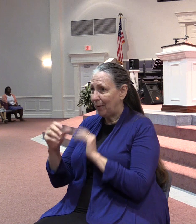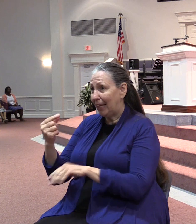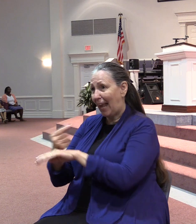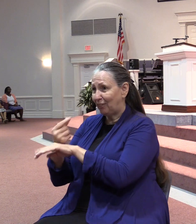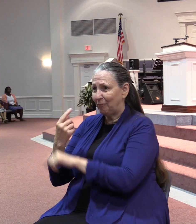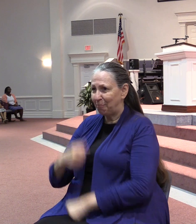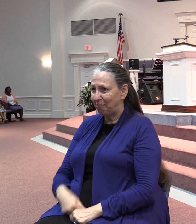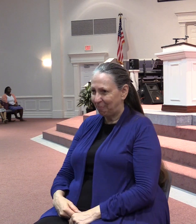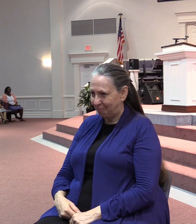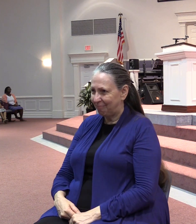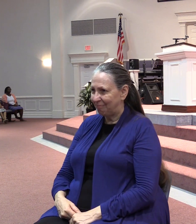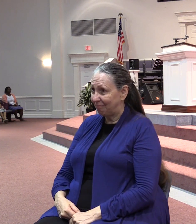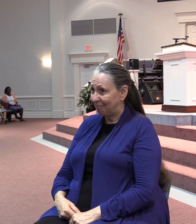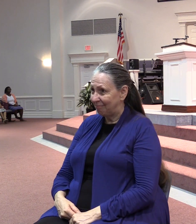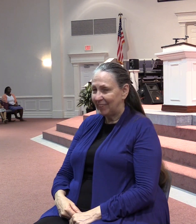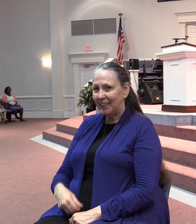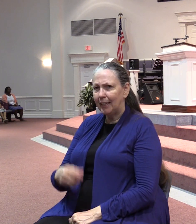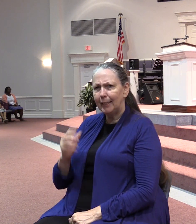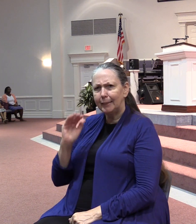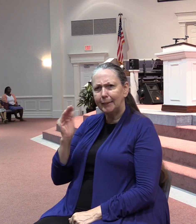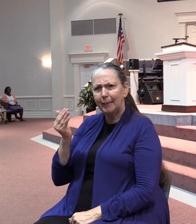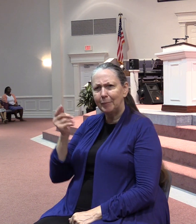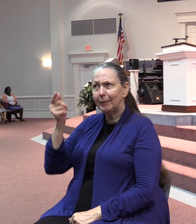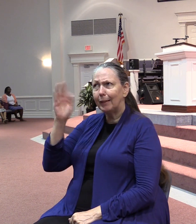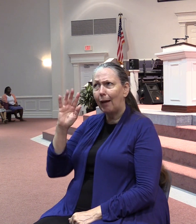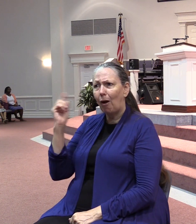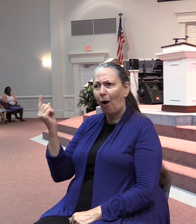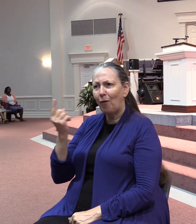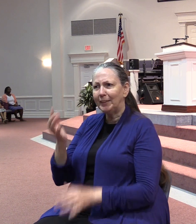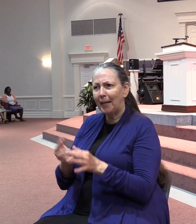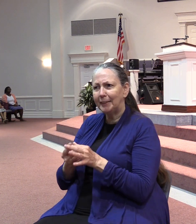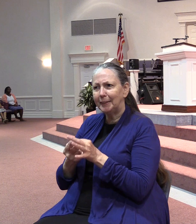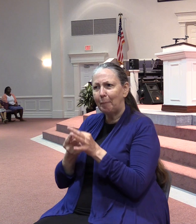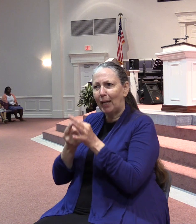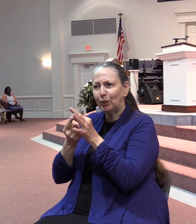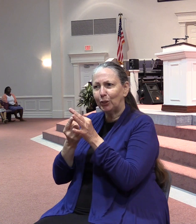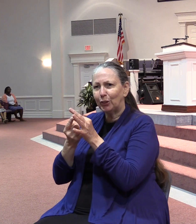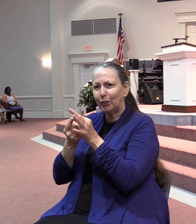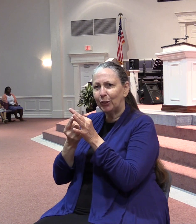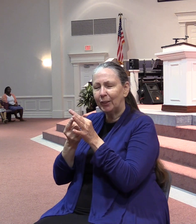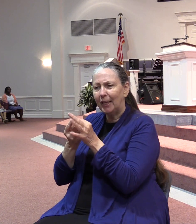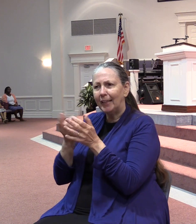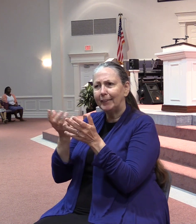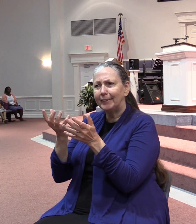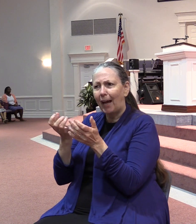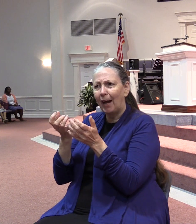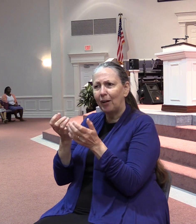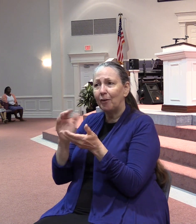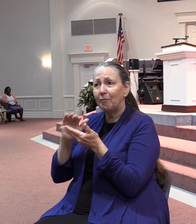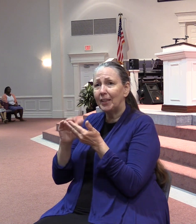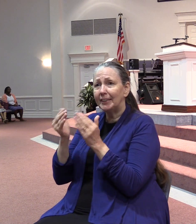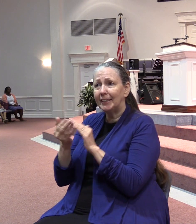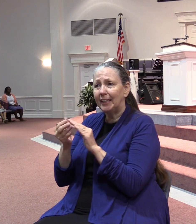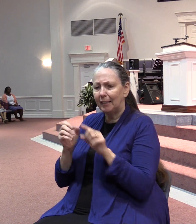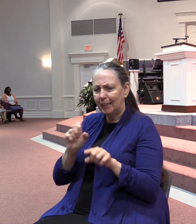Gainesville. It appears to me that God has always had a special pull and longing for the city